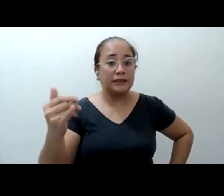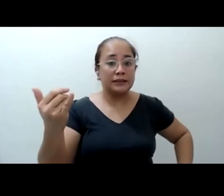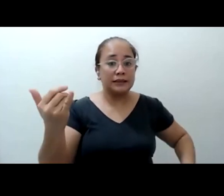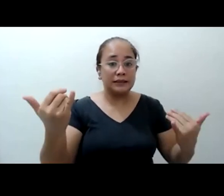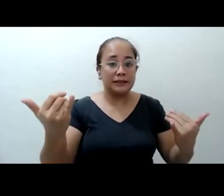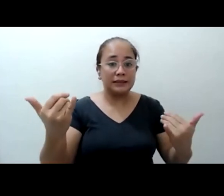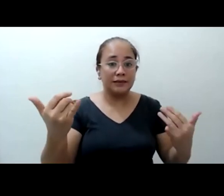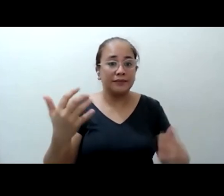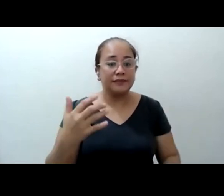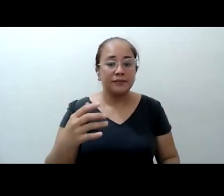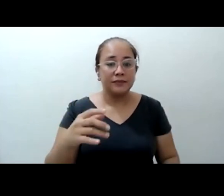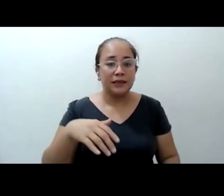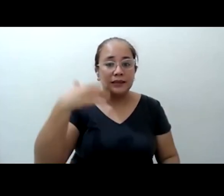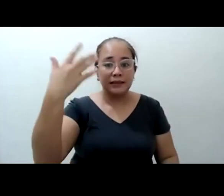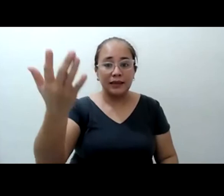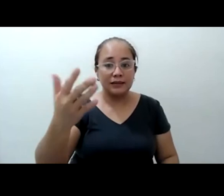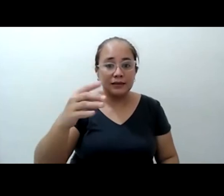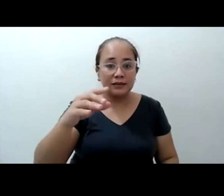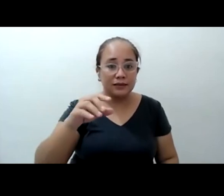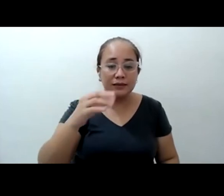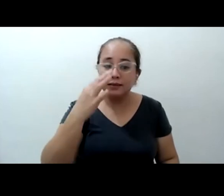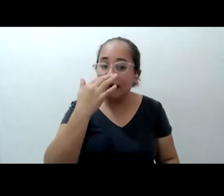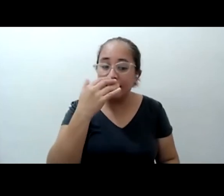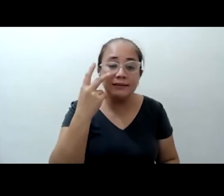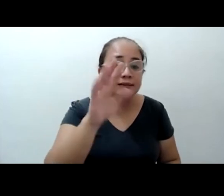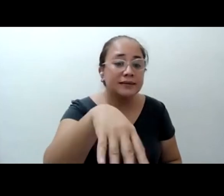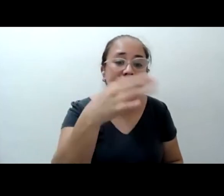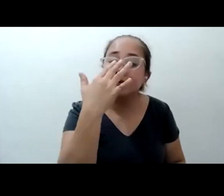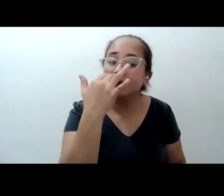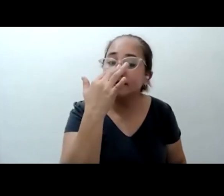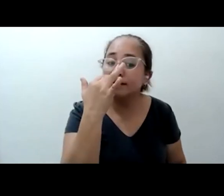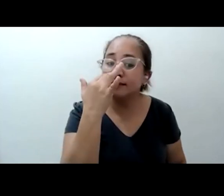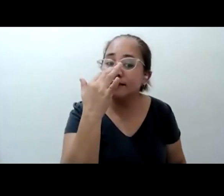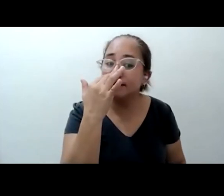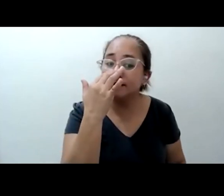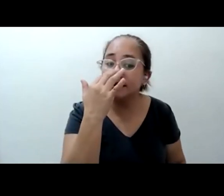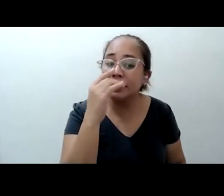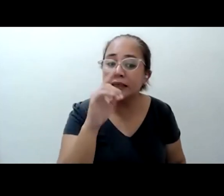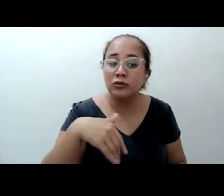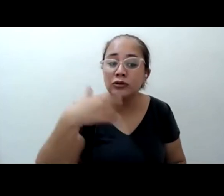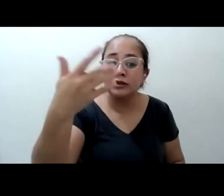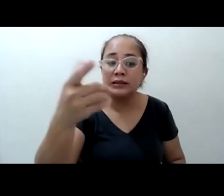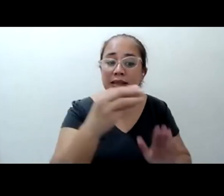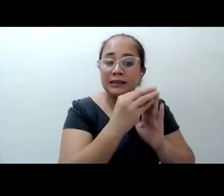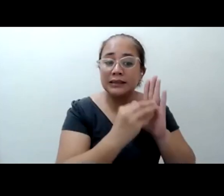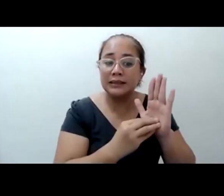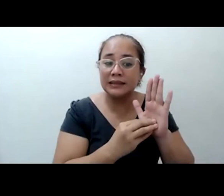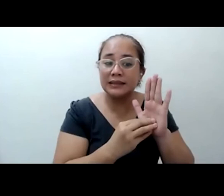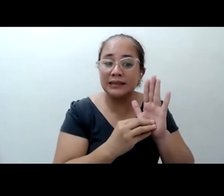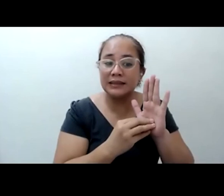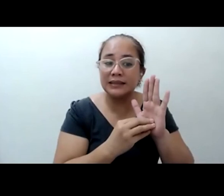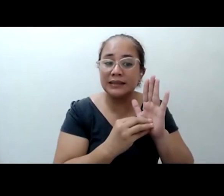next hand shape. Yeah, Not saying, "Oh, I'm so dumb,